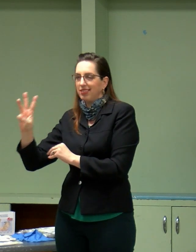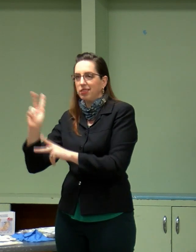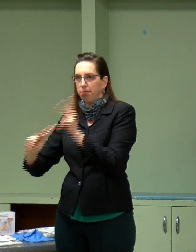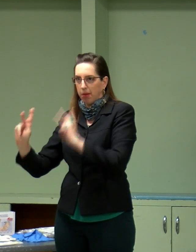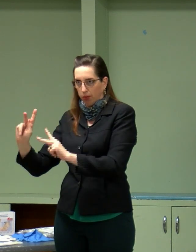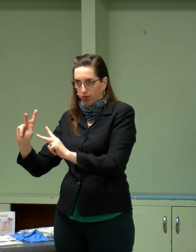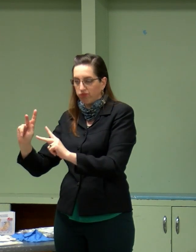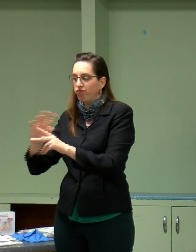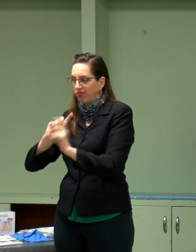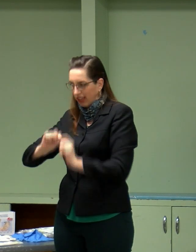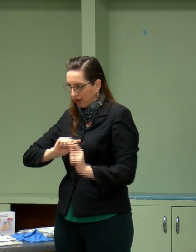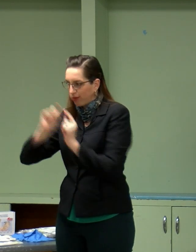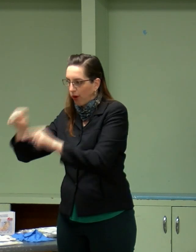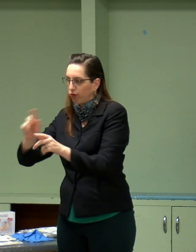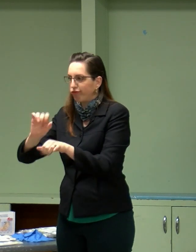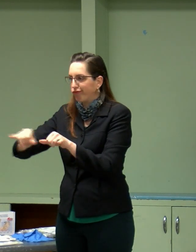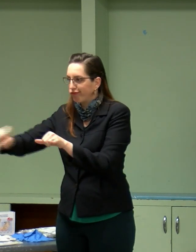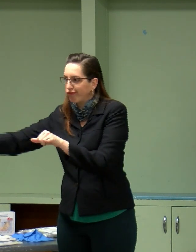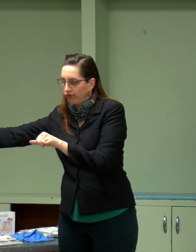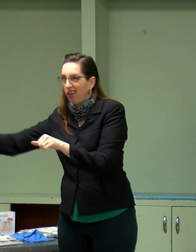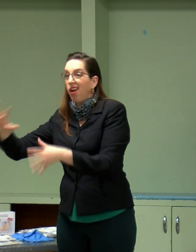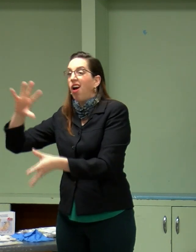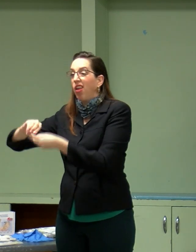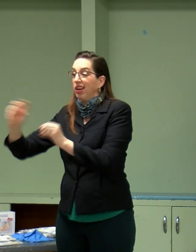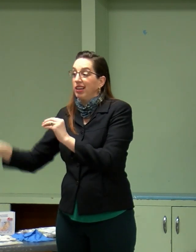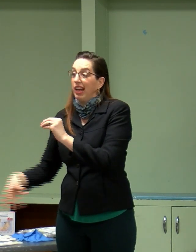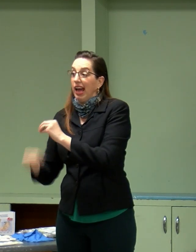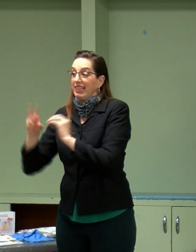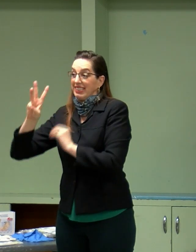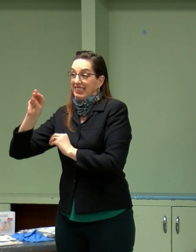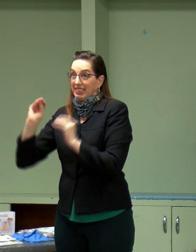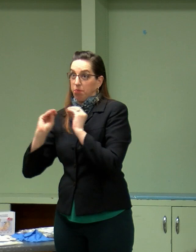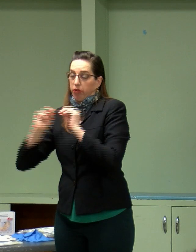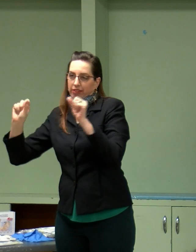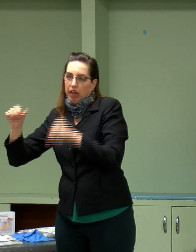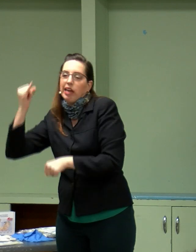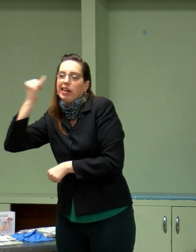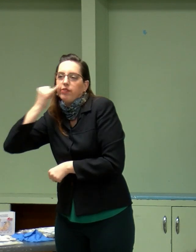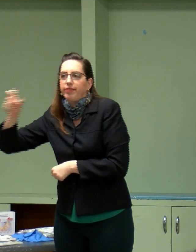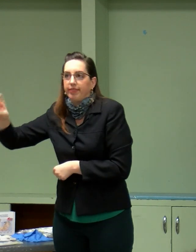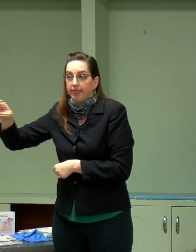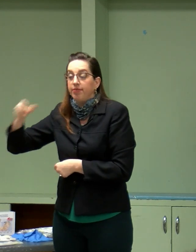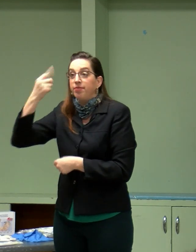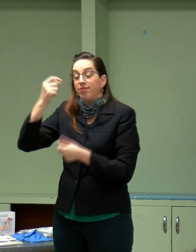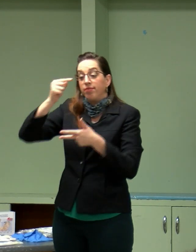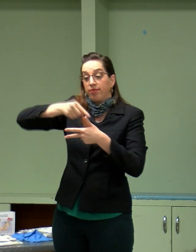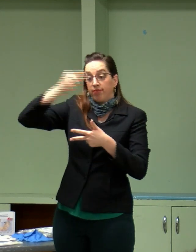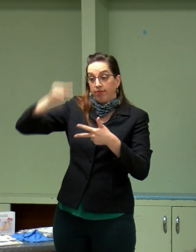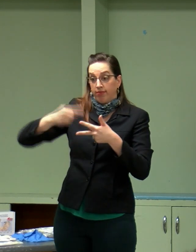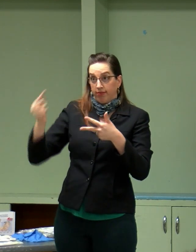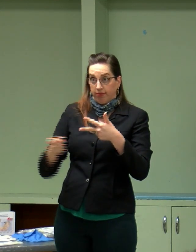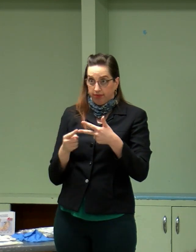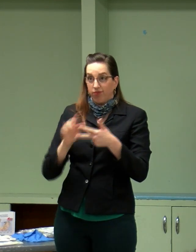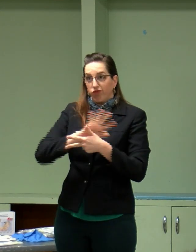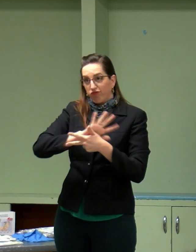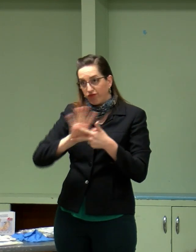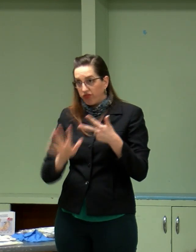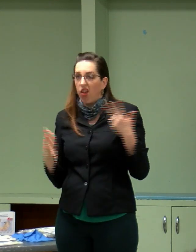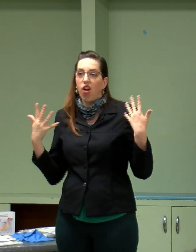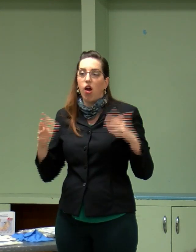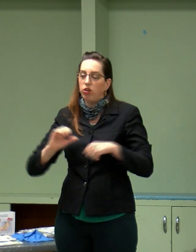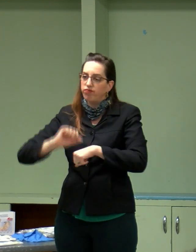to expand to an additional 60 rooms if needed. The items in this three-pronged action plan are